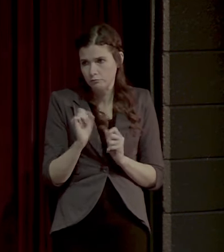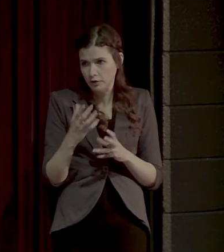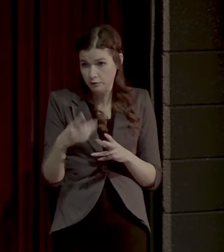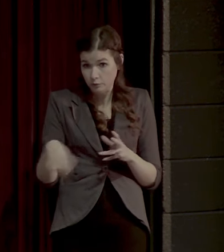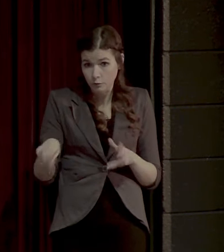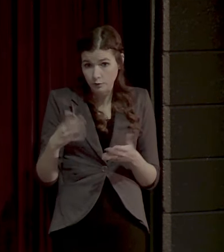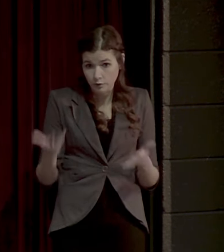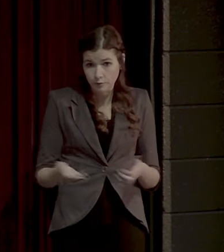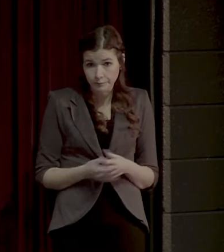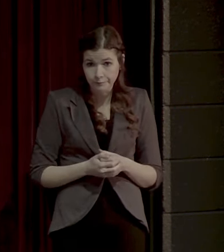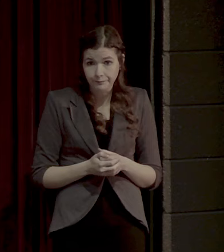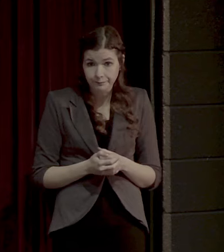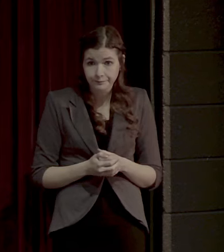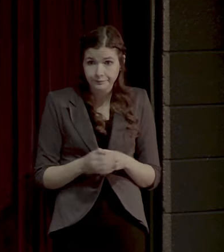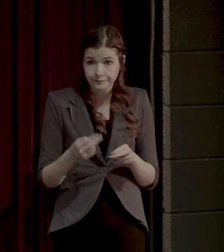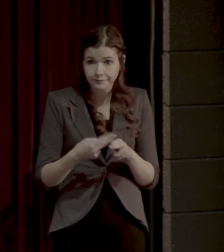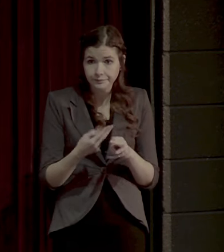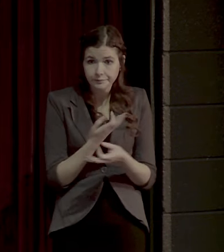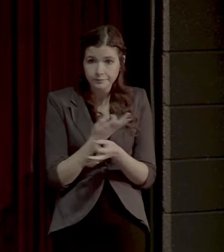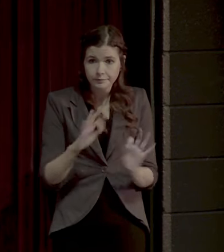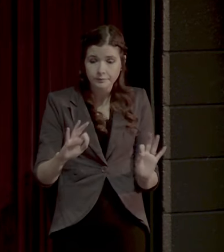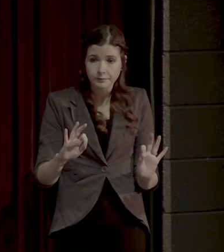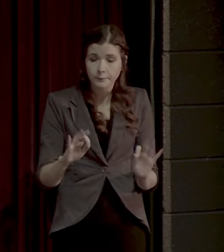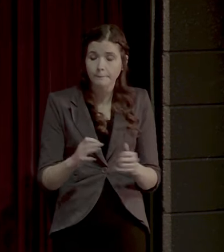graduates here, and it's called Free.